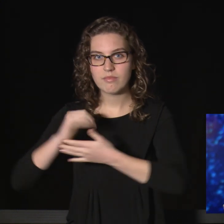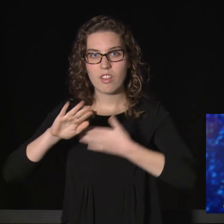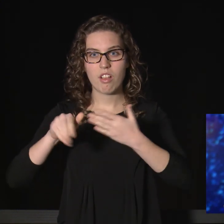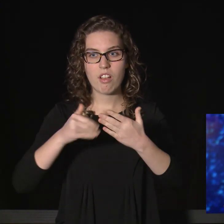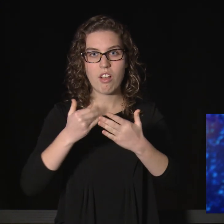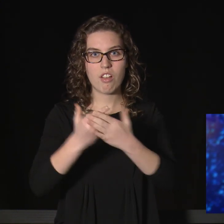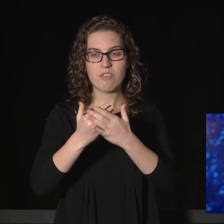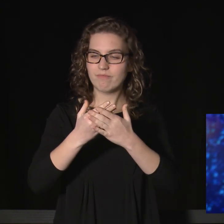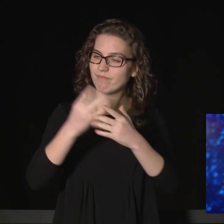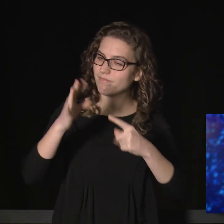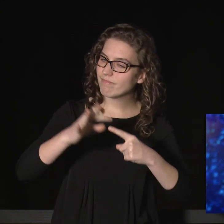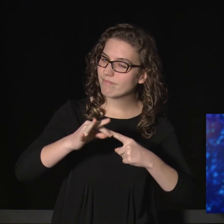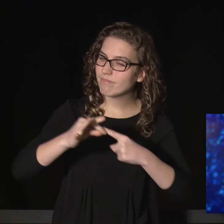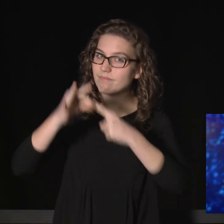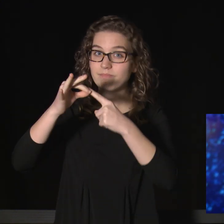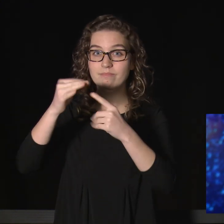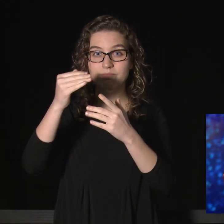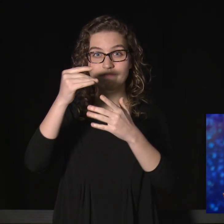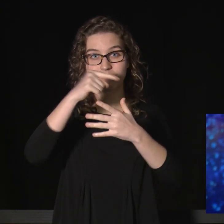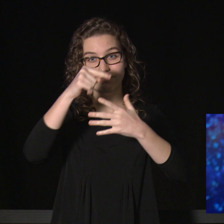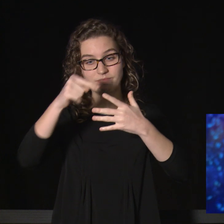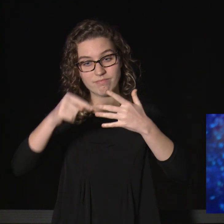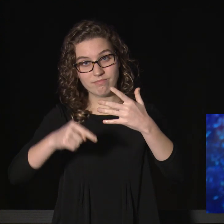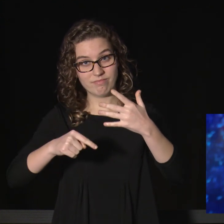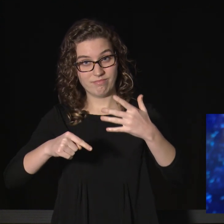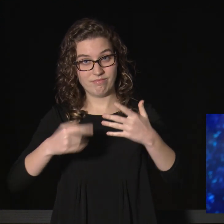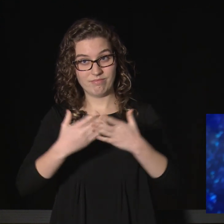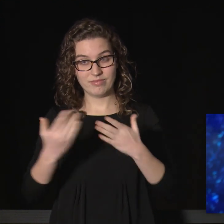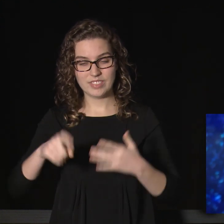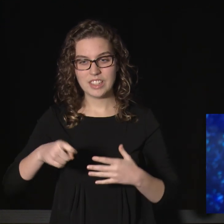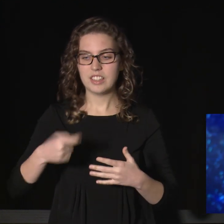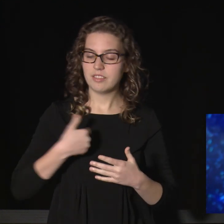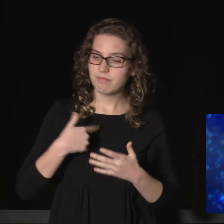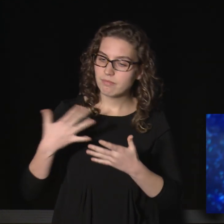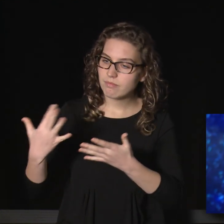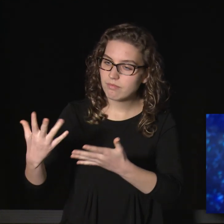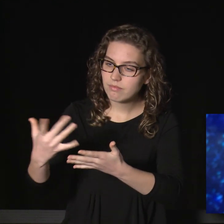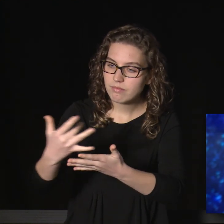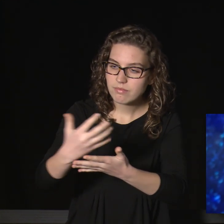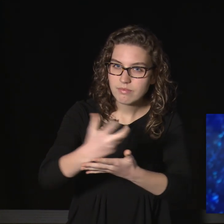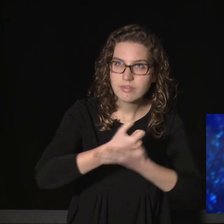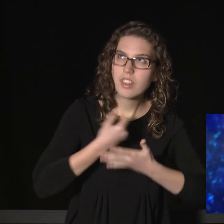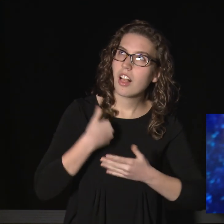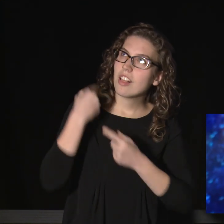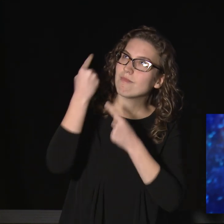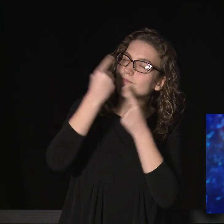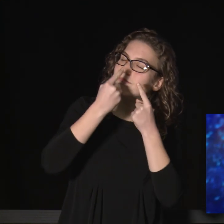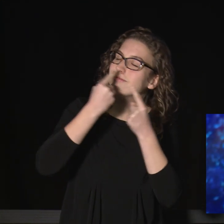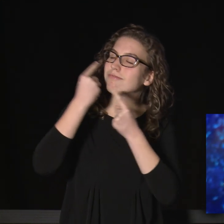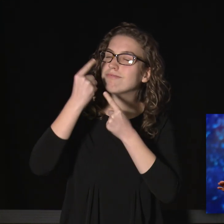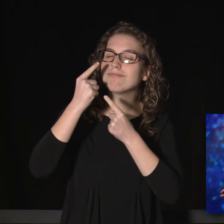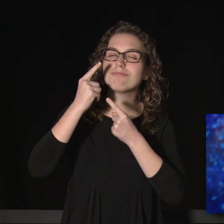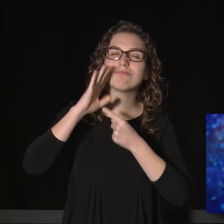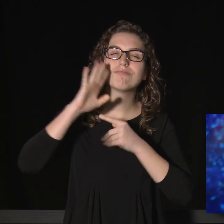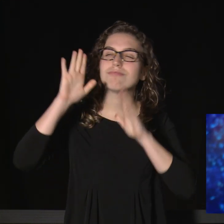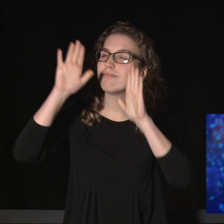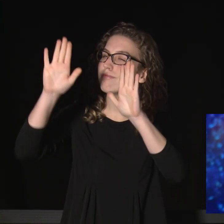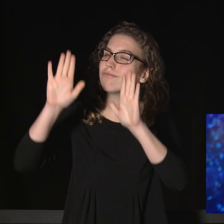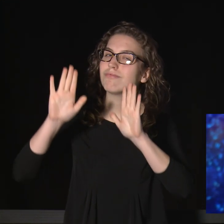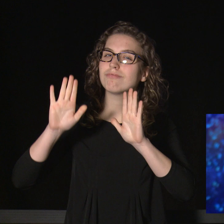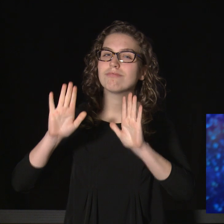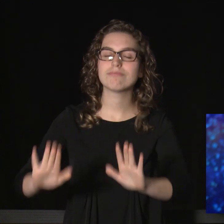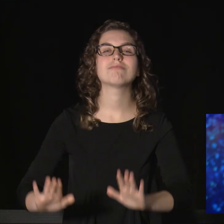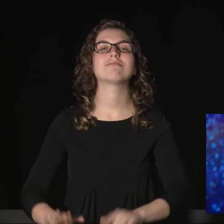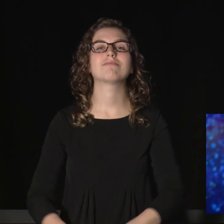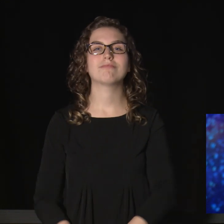unique and special ingredients, and as I'm gathering them together, all the while I'm thinking, this is going to be great.